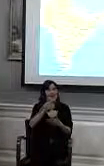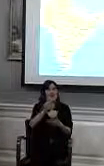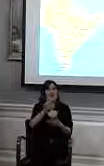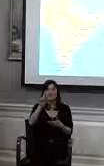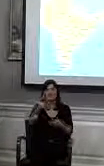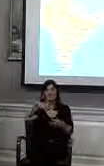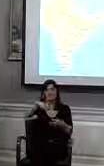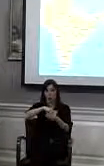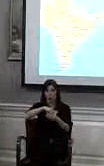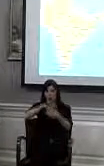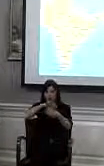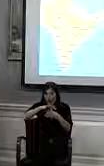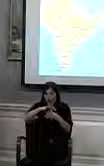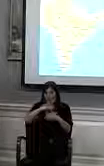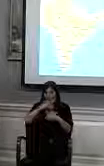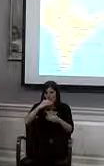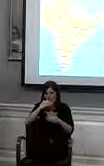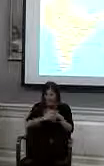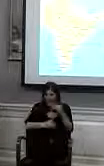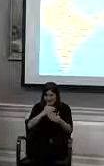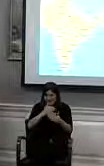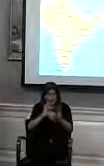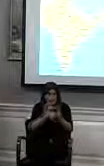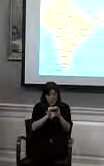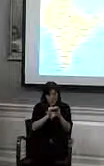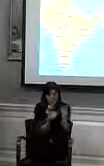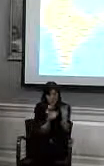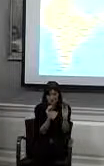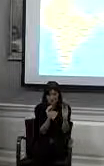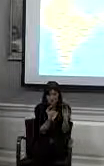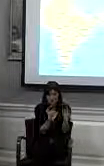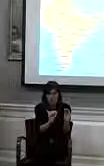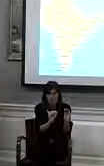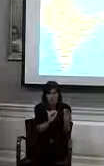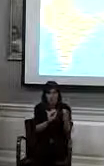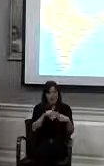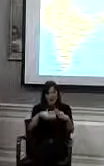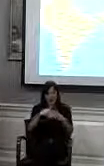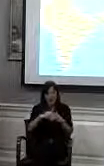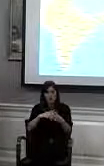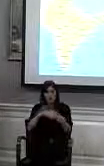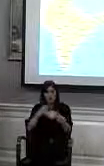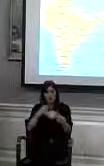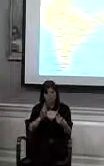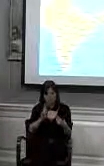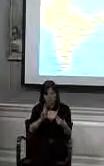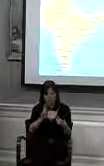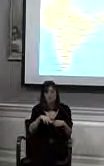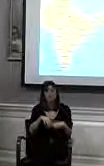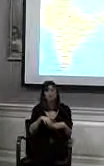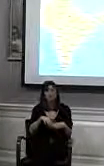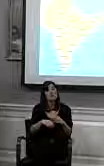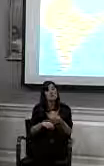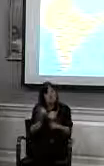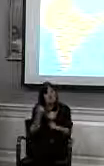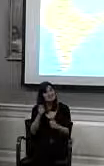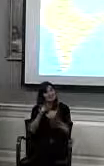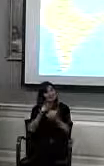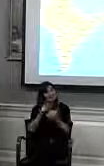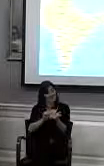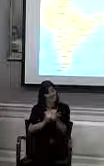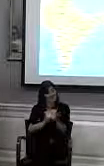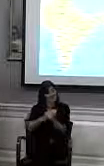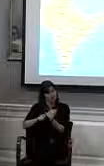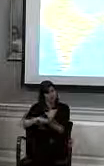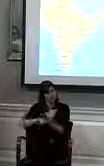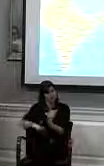content and processes or pedagogy related to human rights. Second, most literature discusses the need for human rights education to include